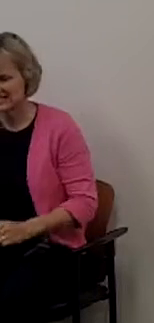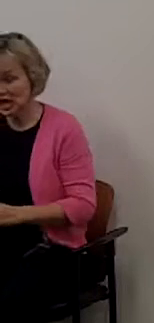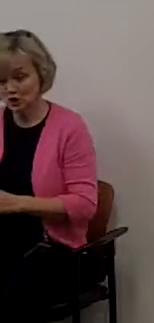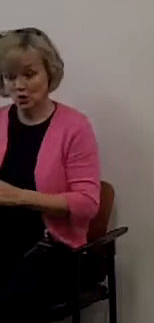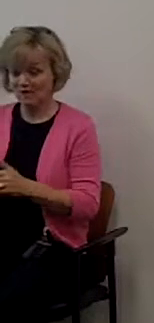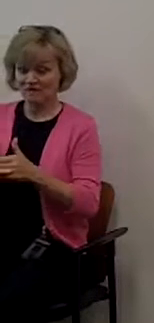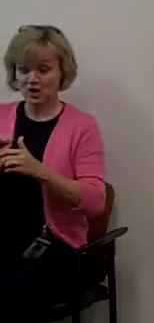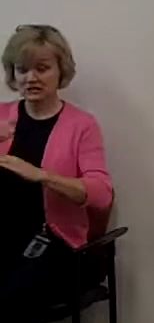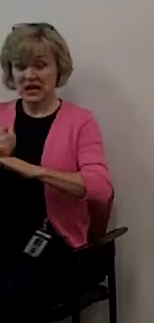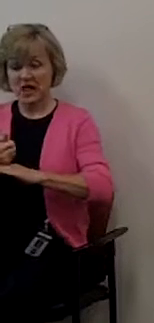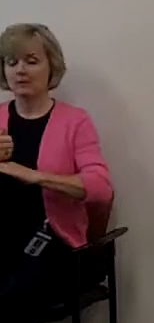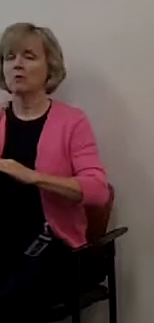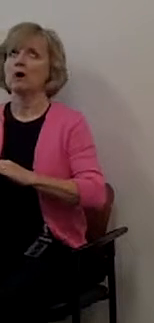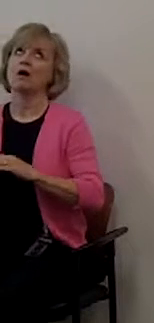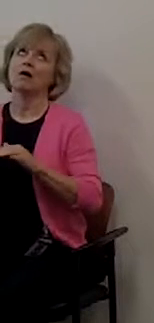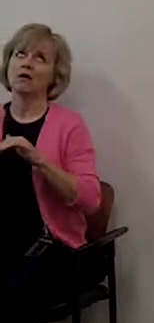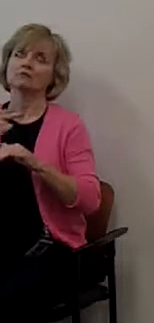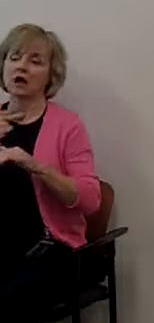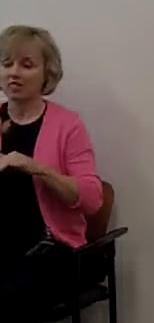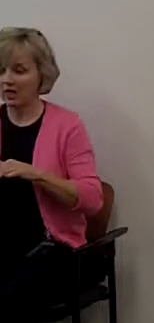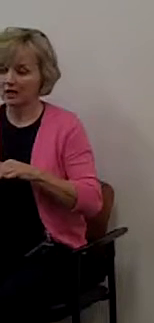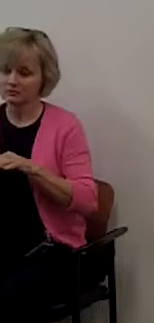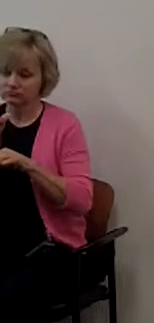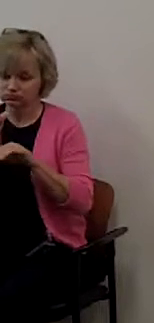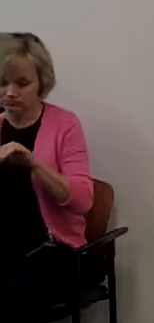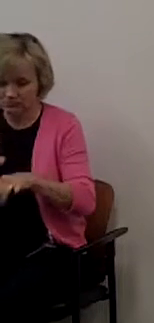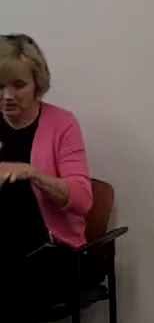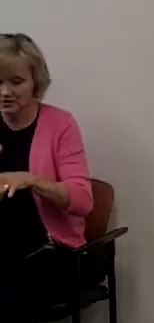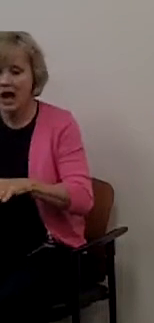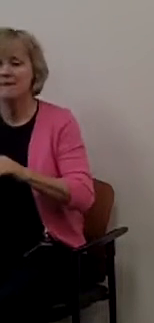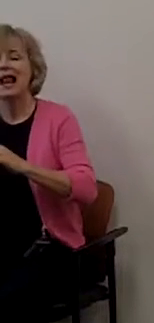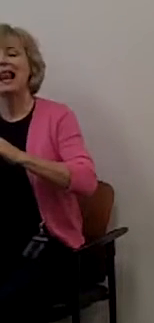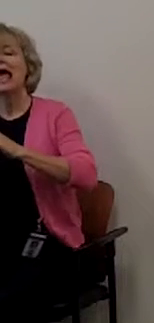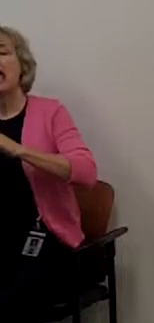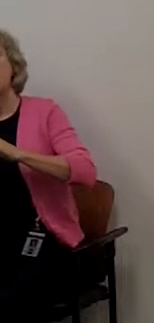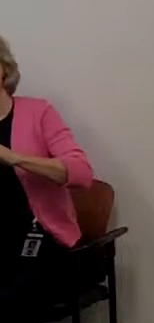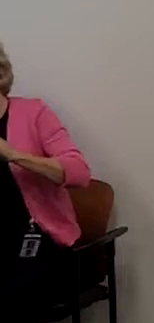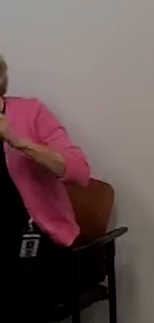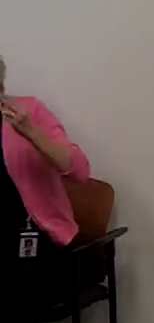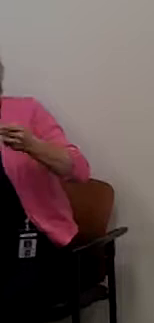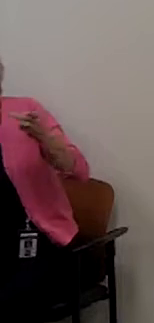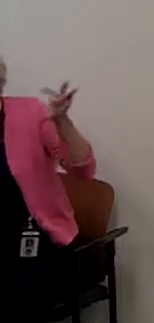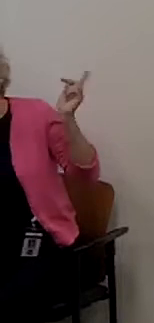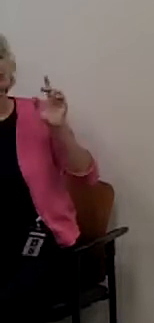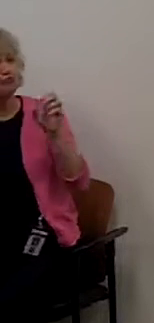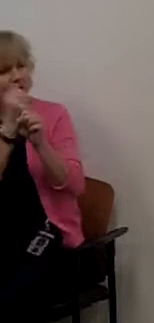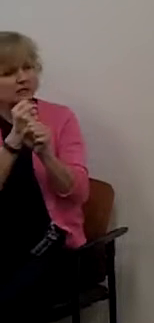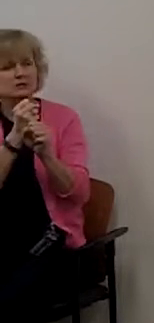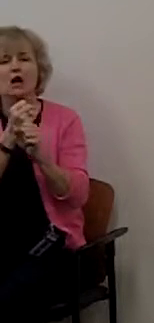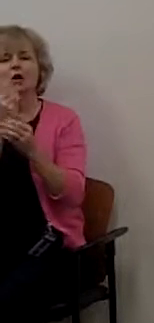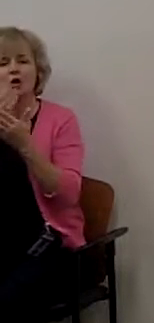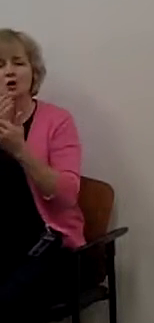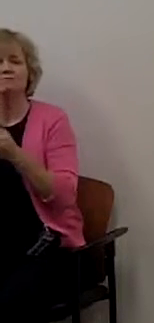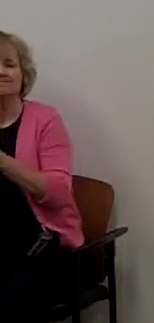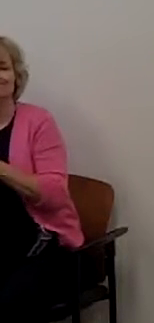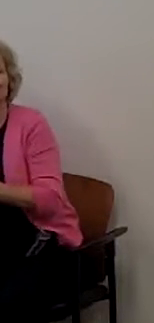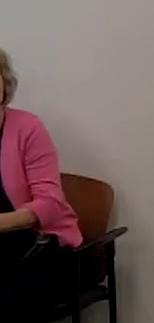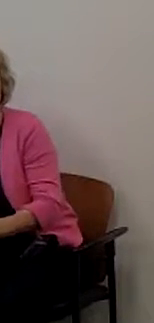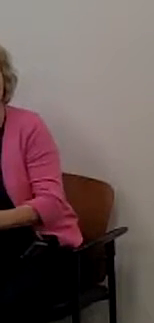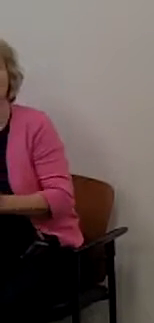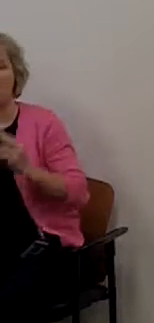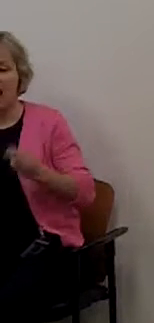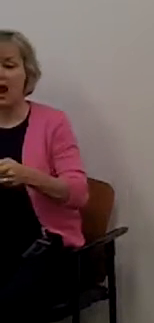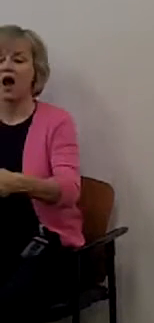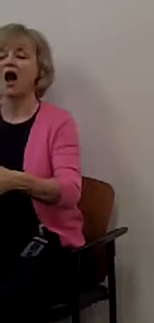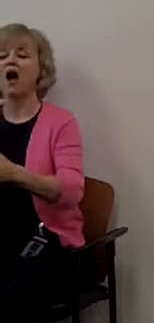all the time. But the key is to hire reliable staff and managers to allow yourself a more self-sustaining business so that you